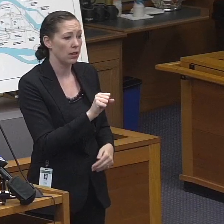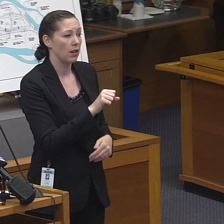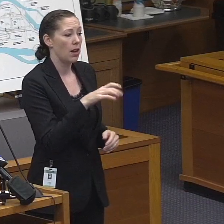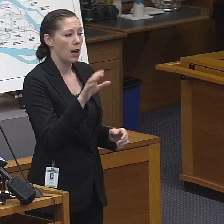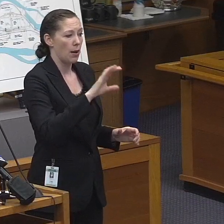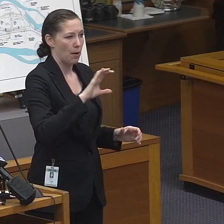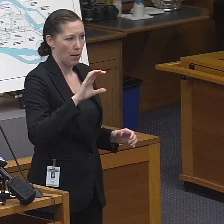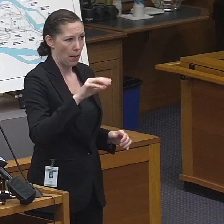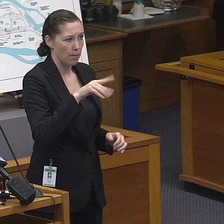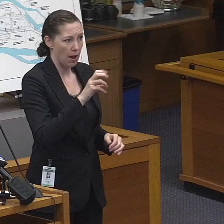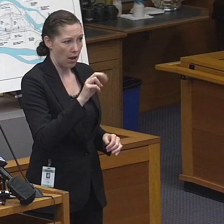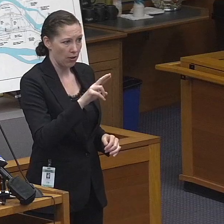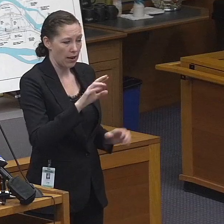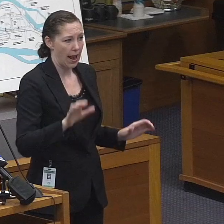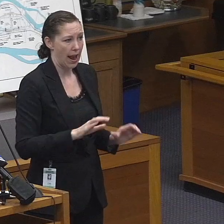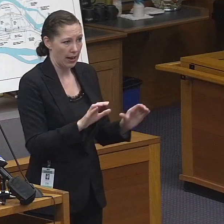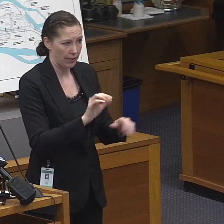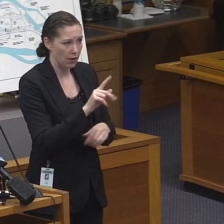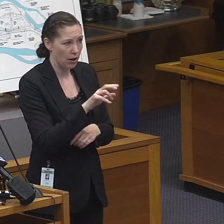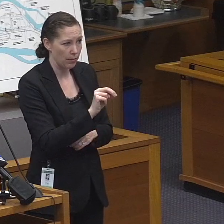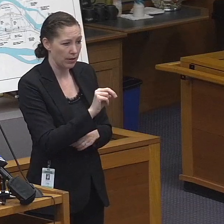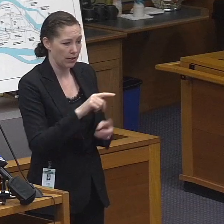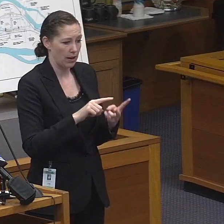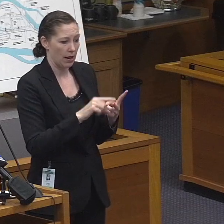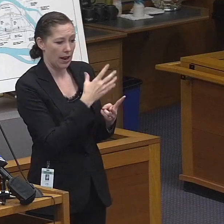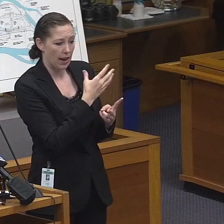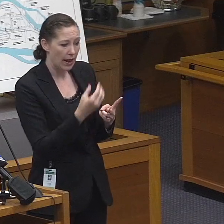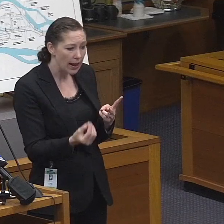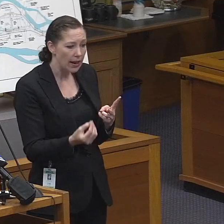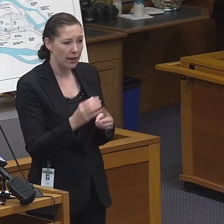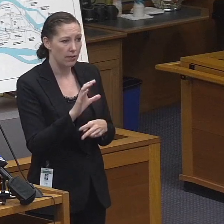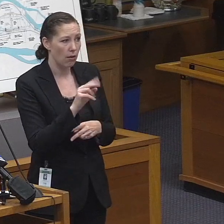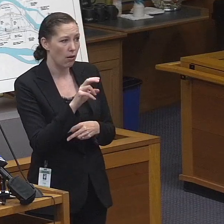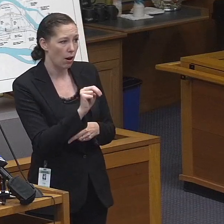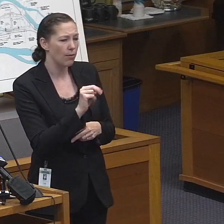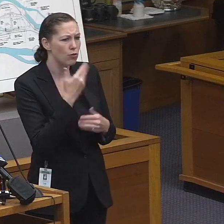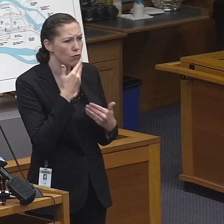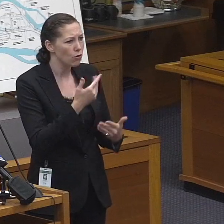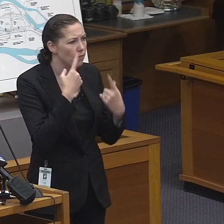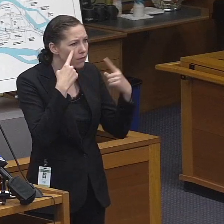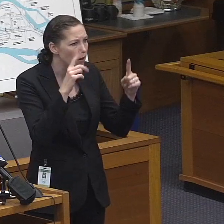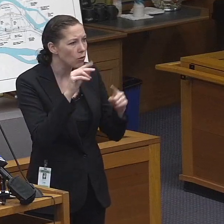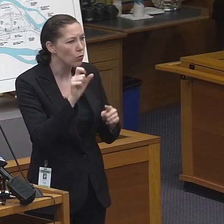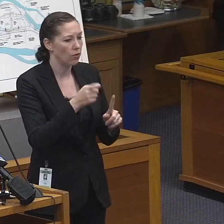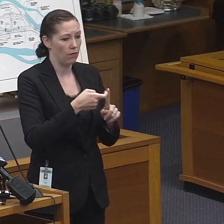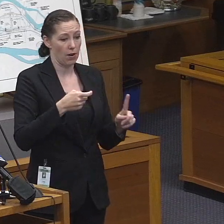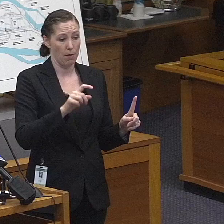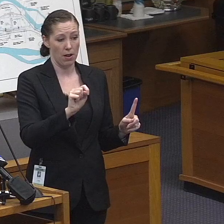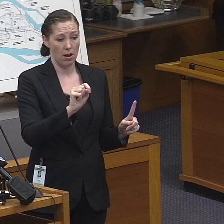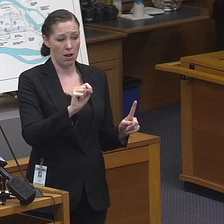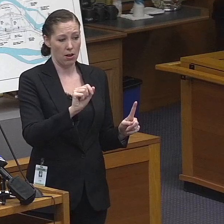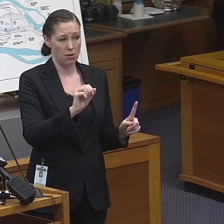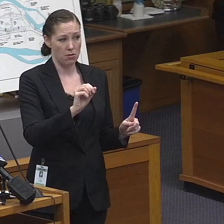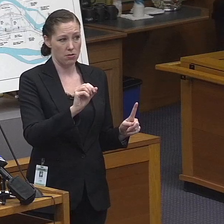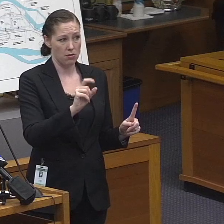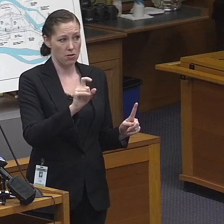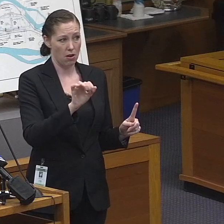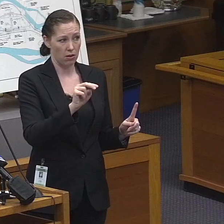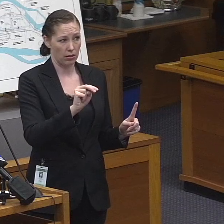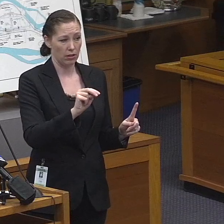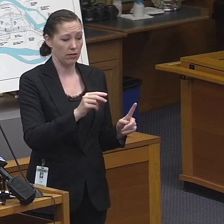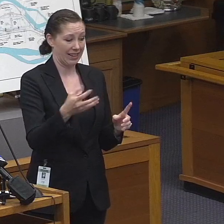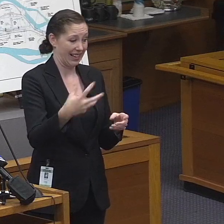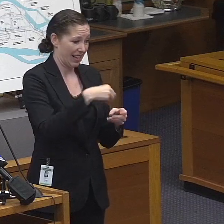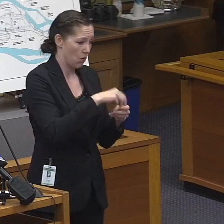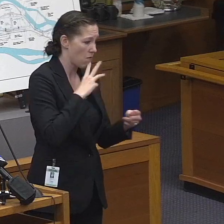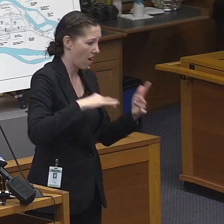general is an effective tool for removing algal toxins from water. So there's a lot of confidence in the technology. Again,